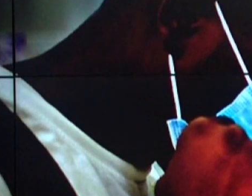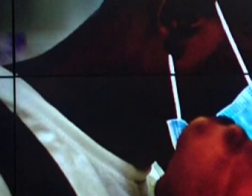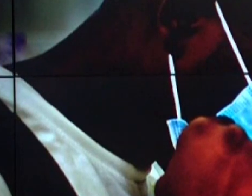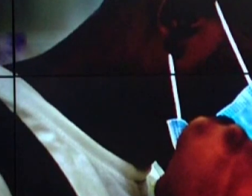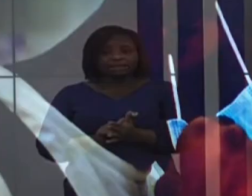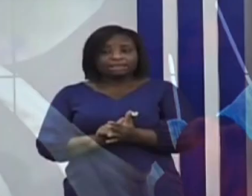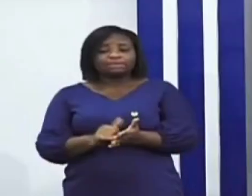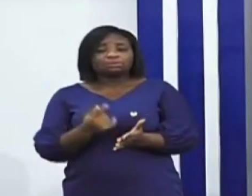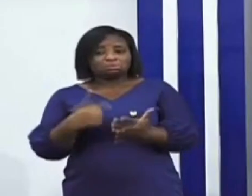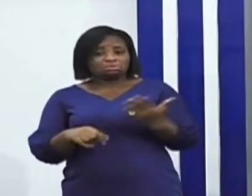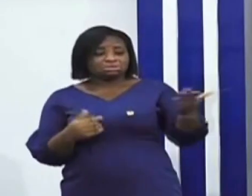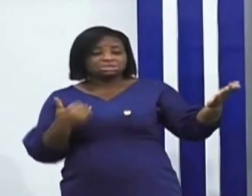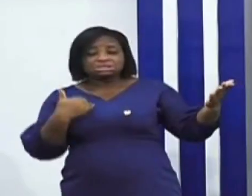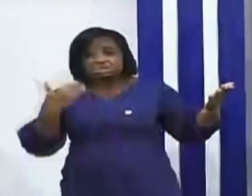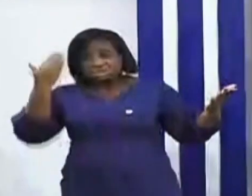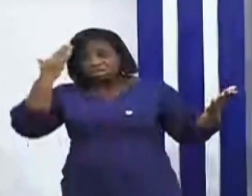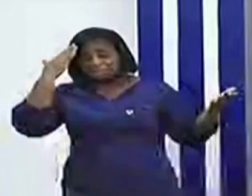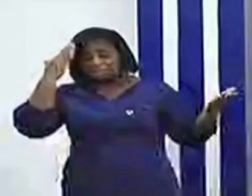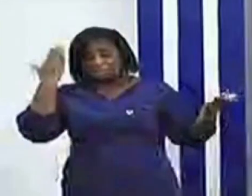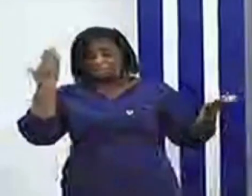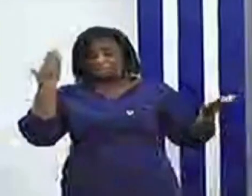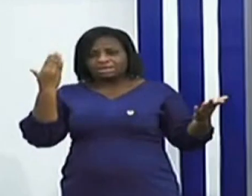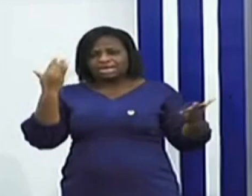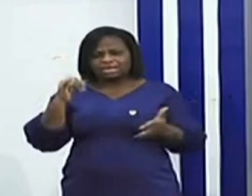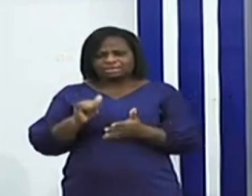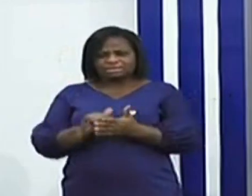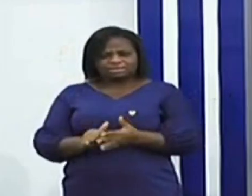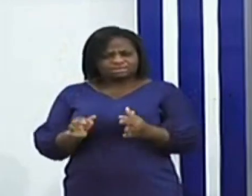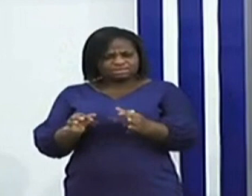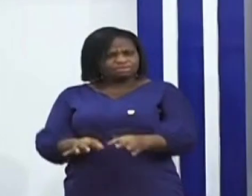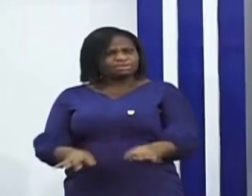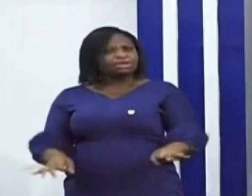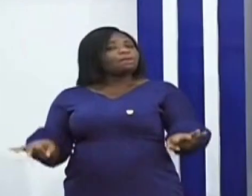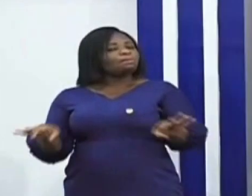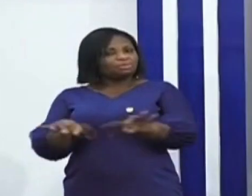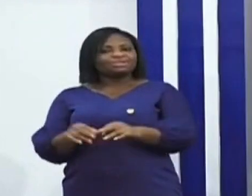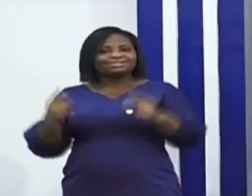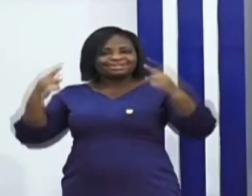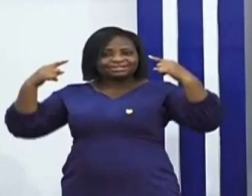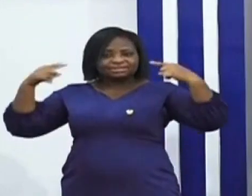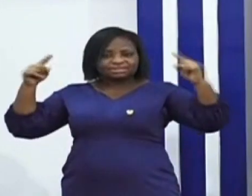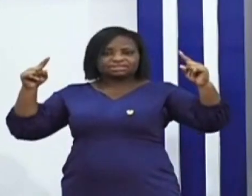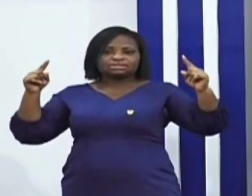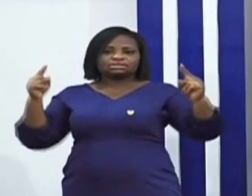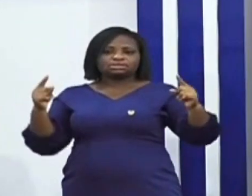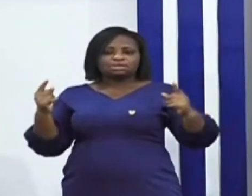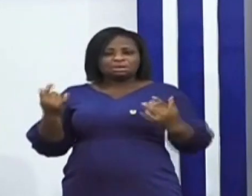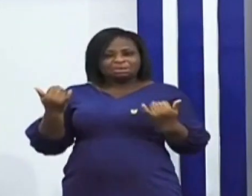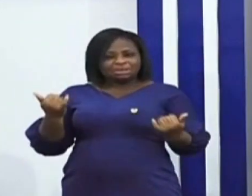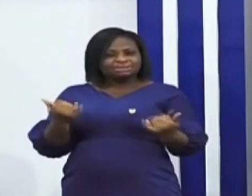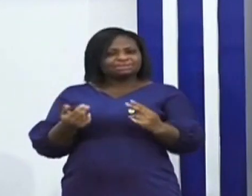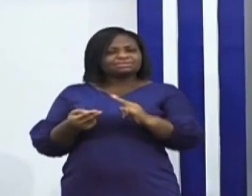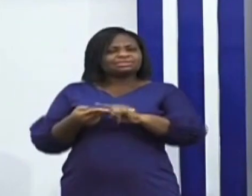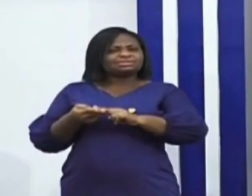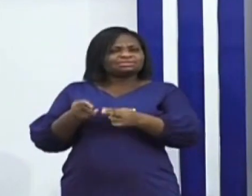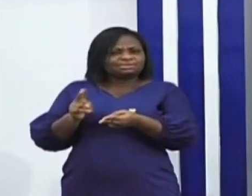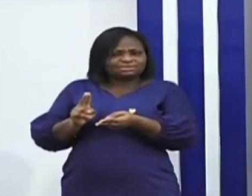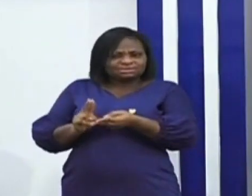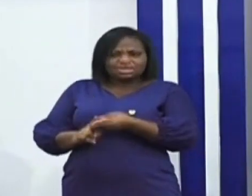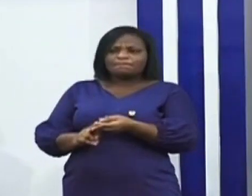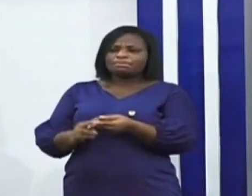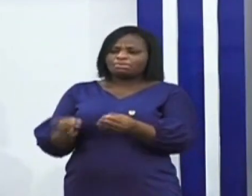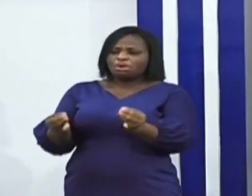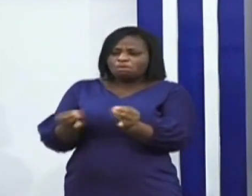protocols. In one of the key success for us, because you can see that a significant number of the people who have